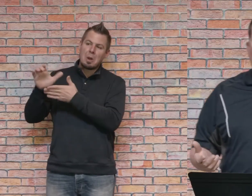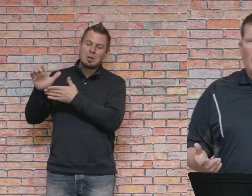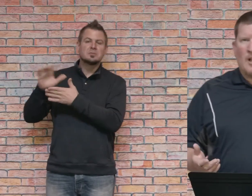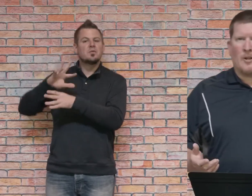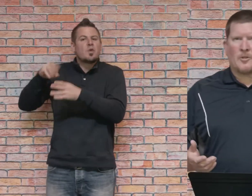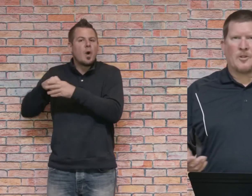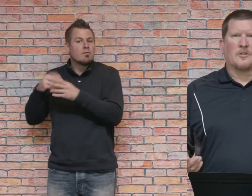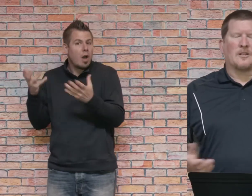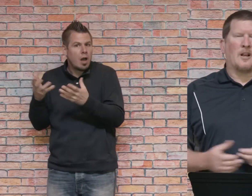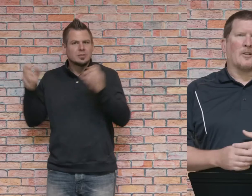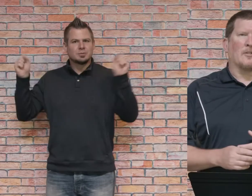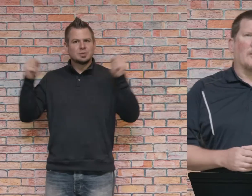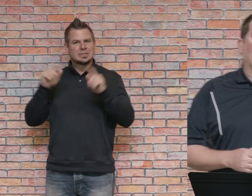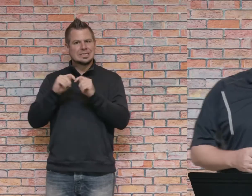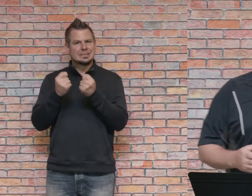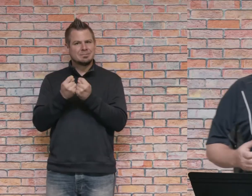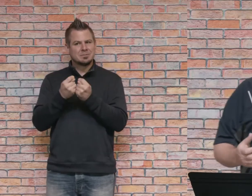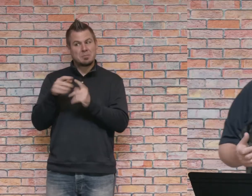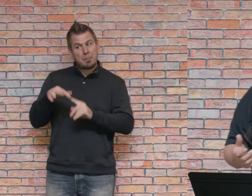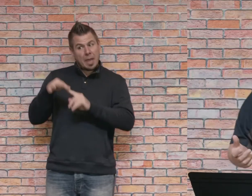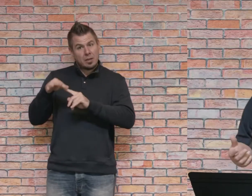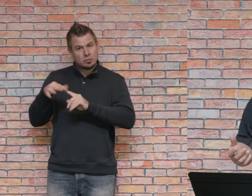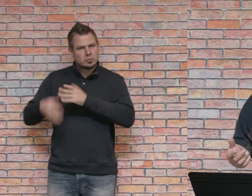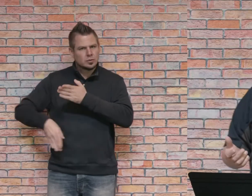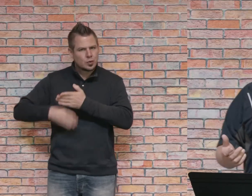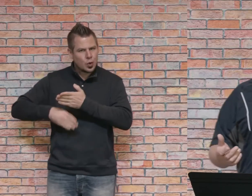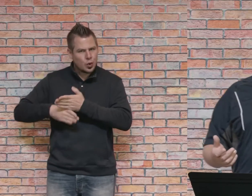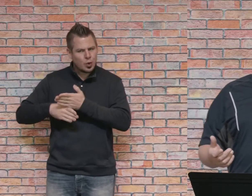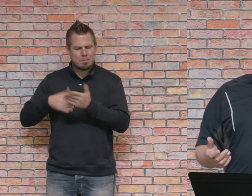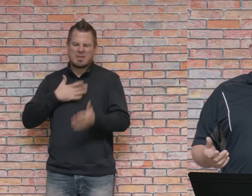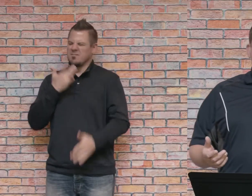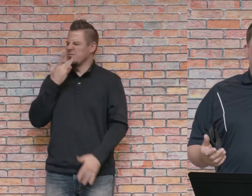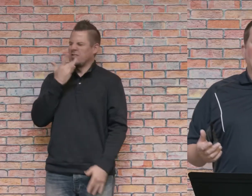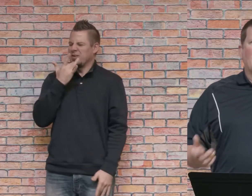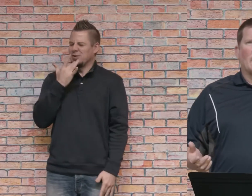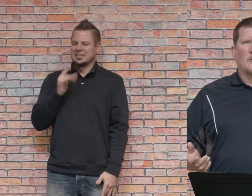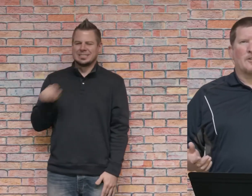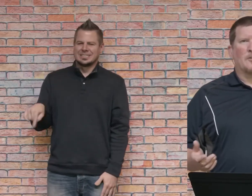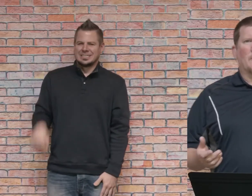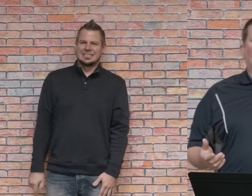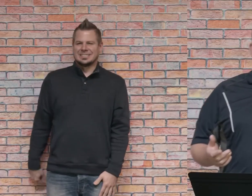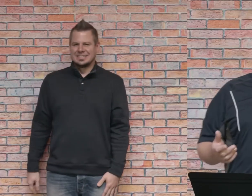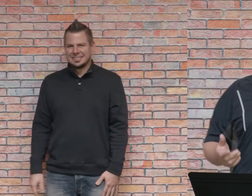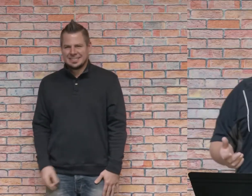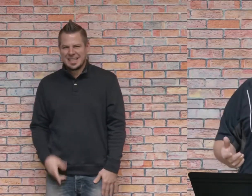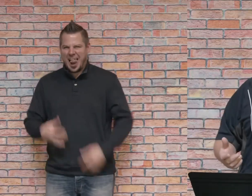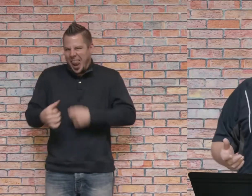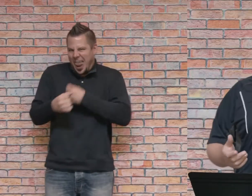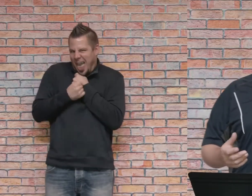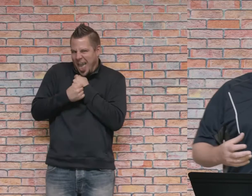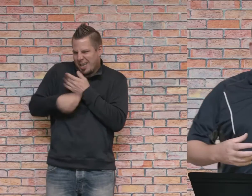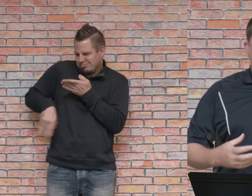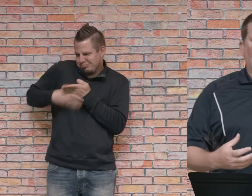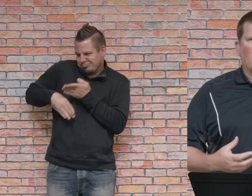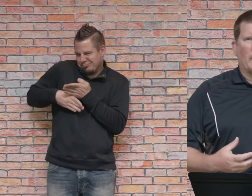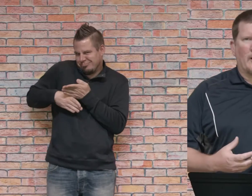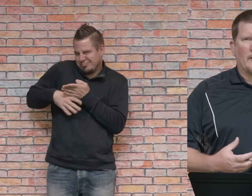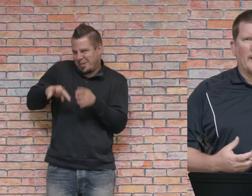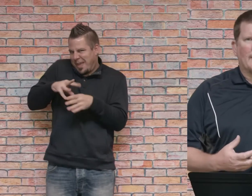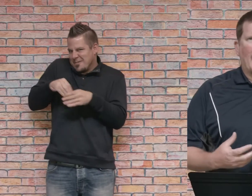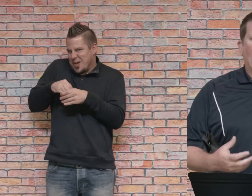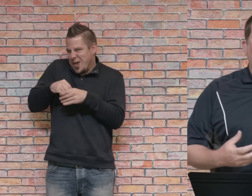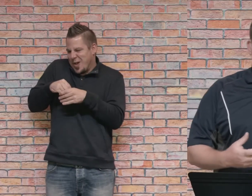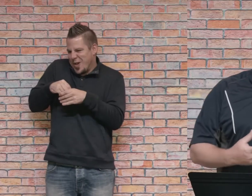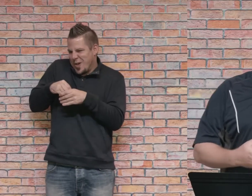teams, especially soccer. That was my favorite sport, and I just loved playing soccer, and I loved being a part of